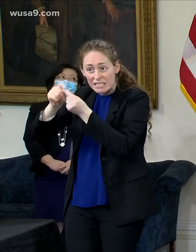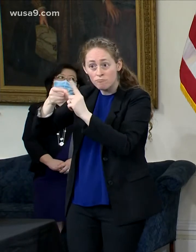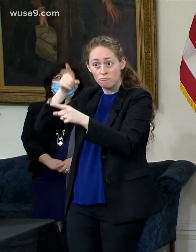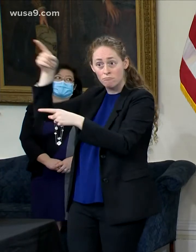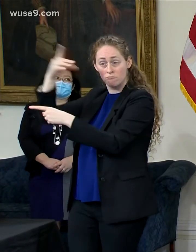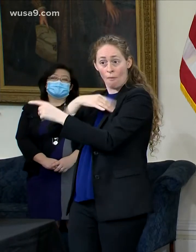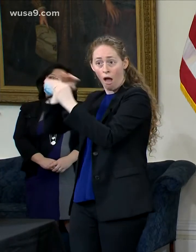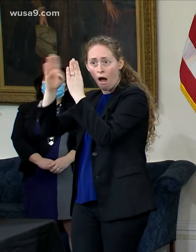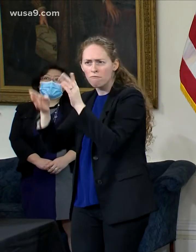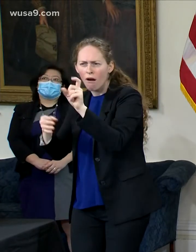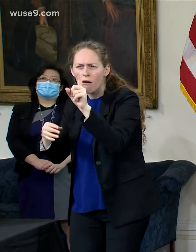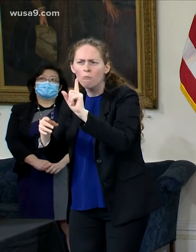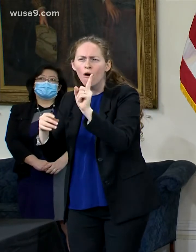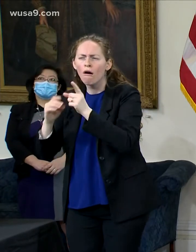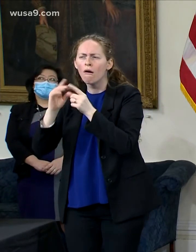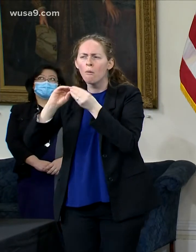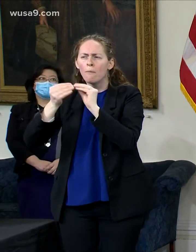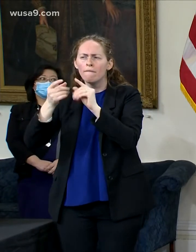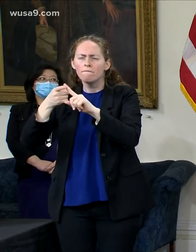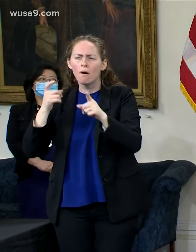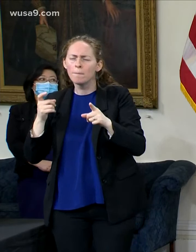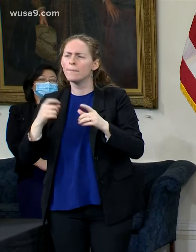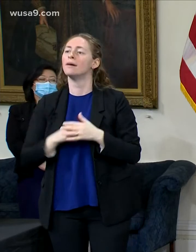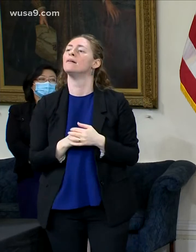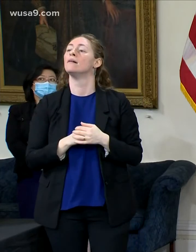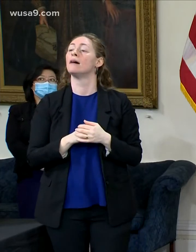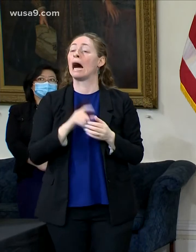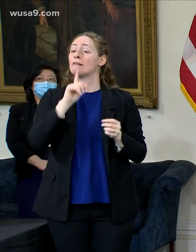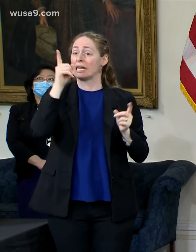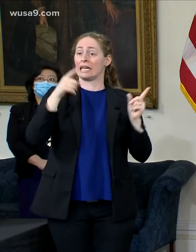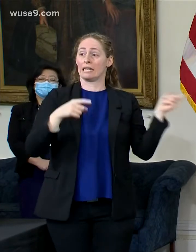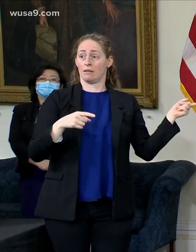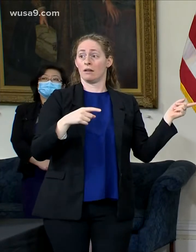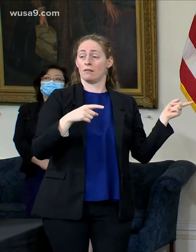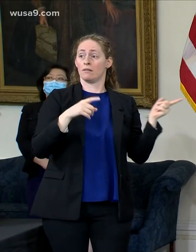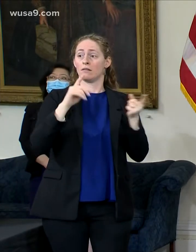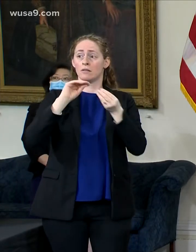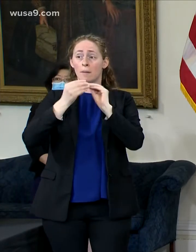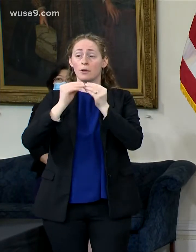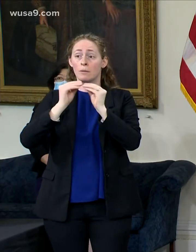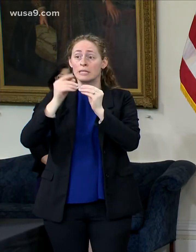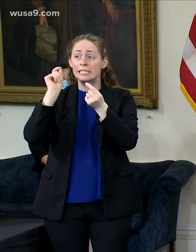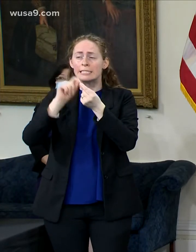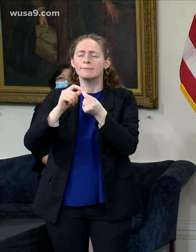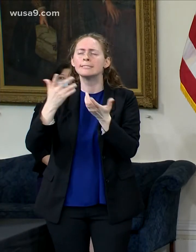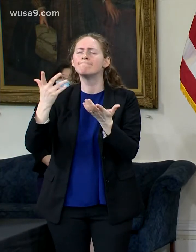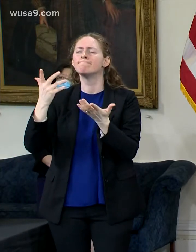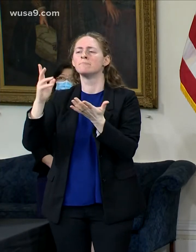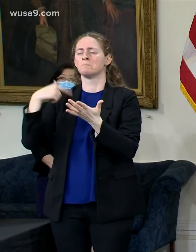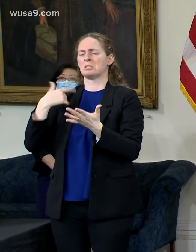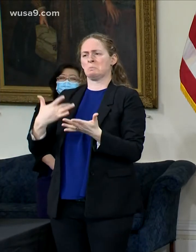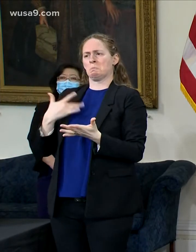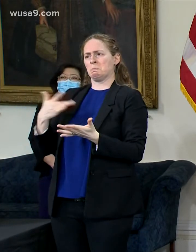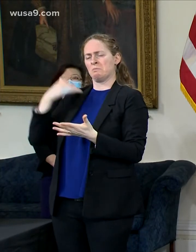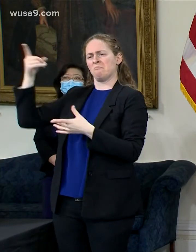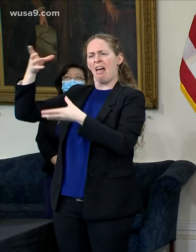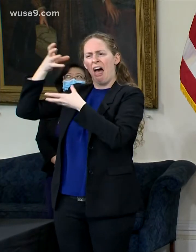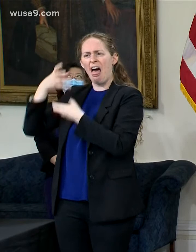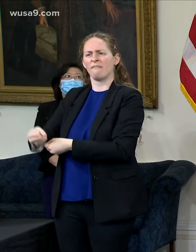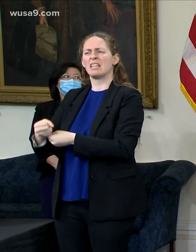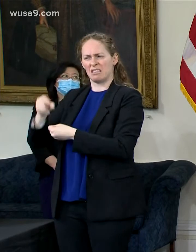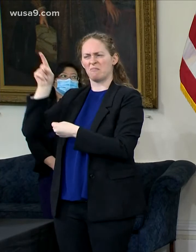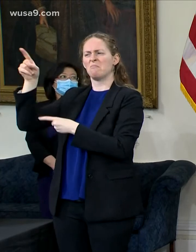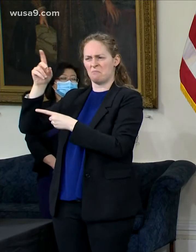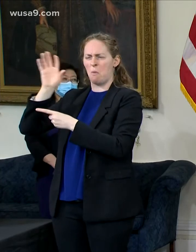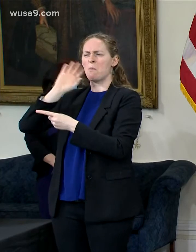they didn't give us exact numbers, but they were pretty confident about a substantial increase based on